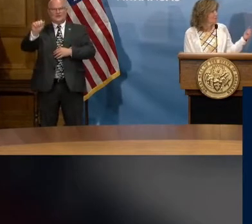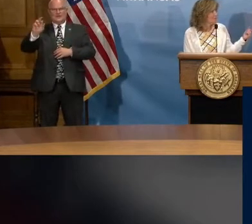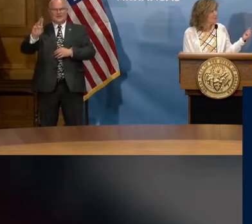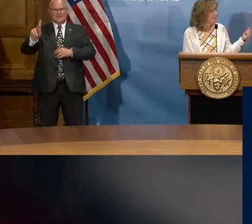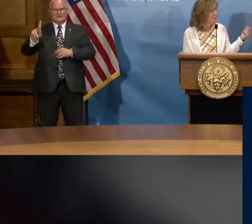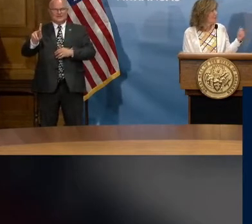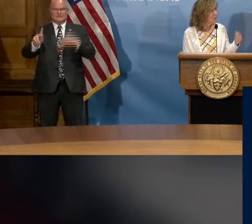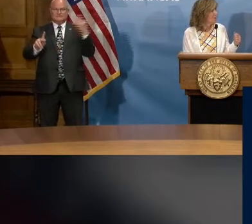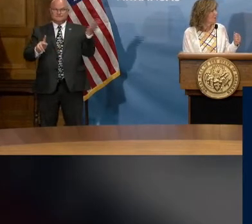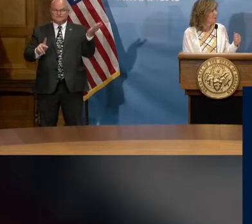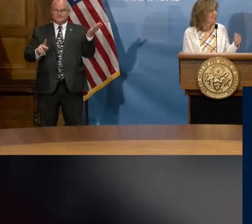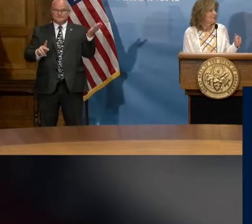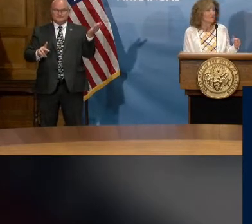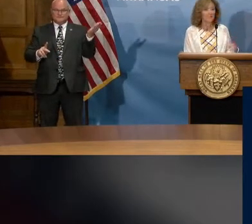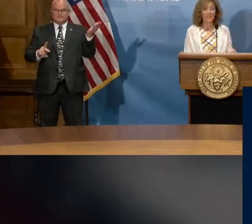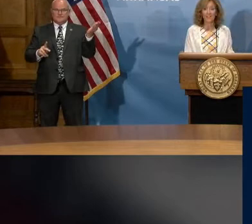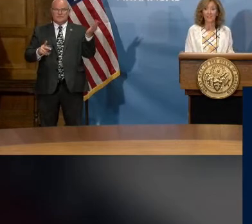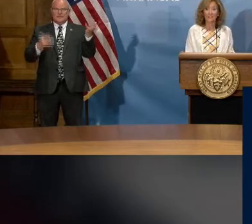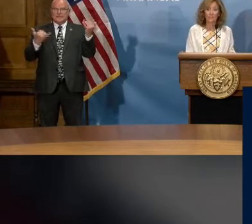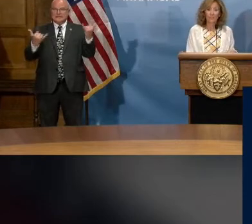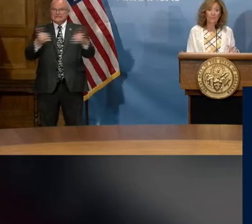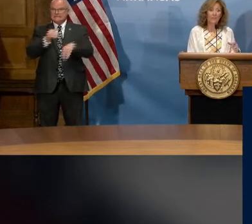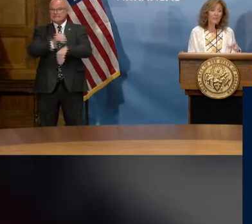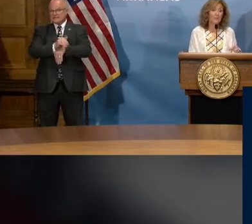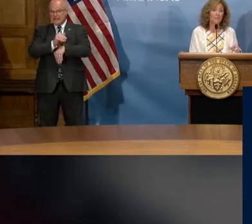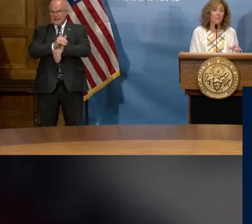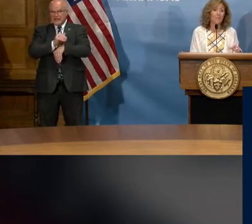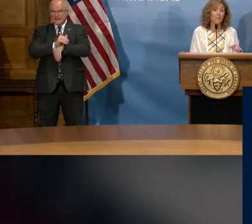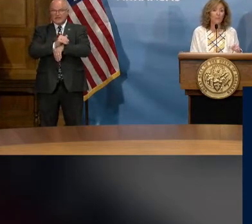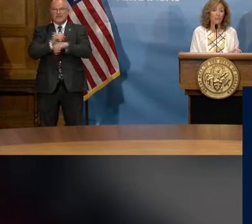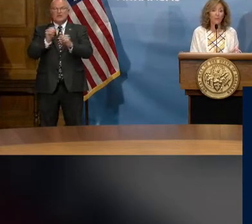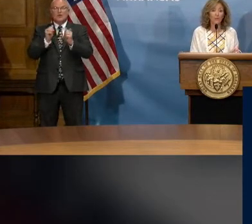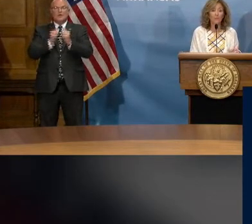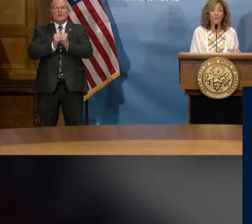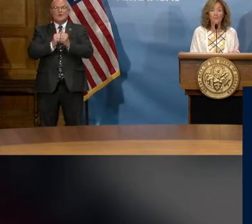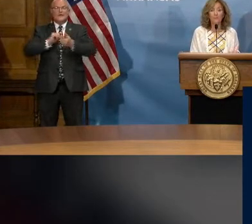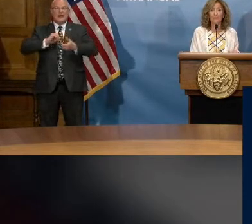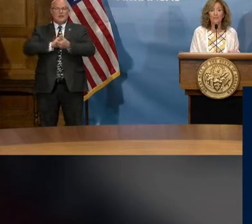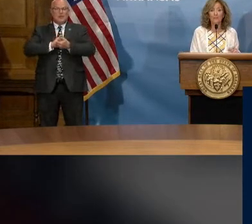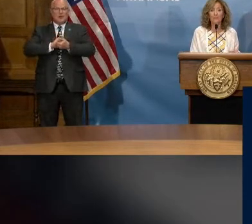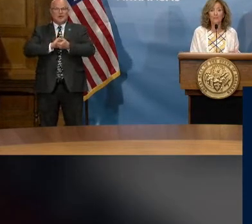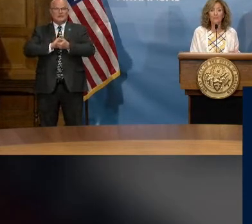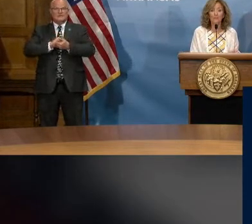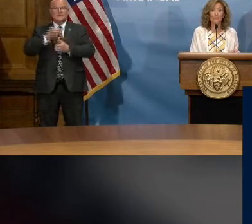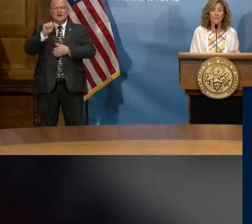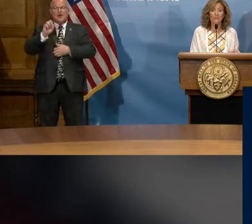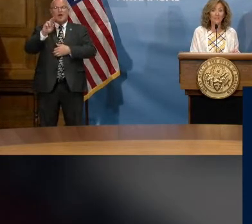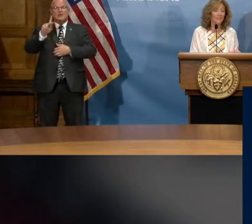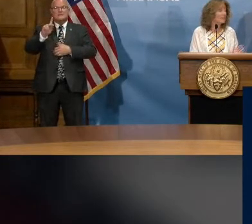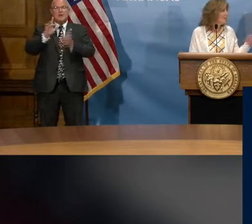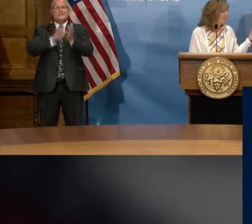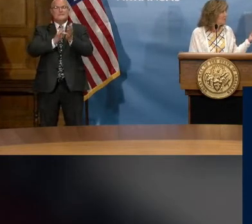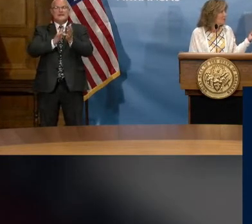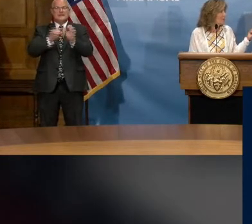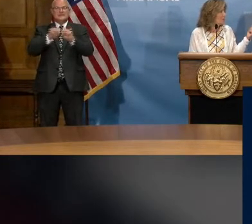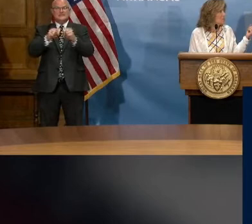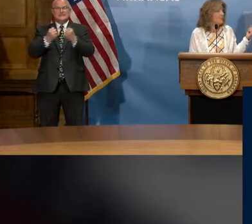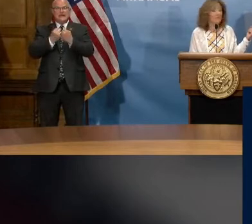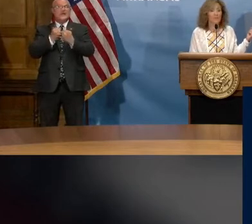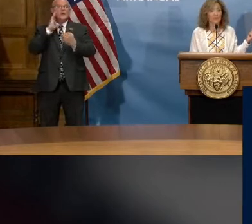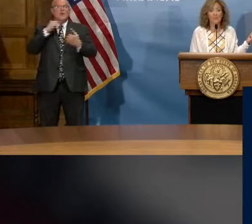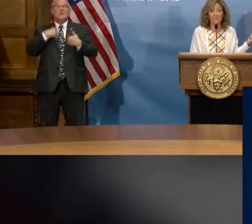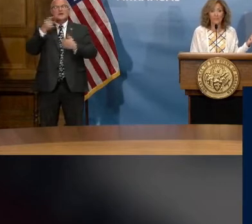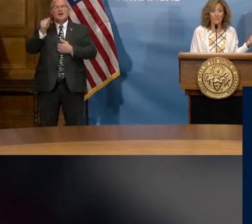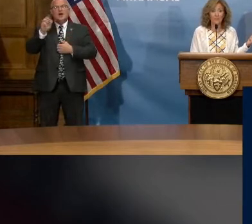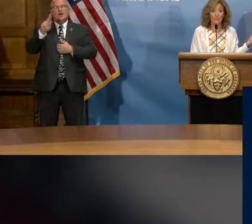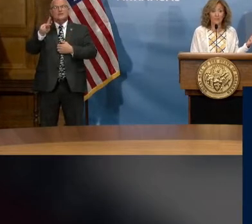you can see with this tonight with our partner, the Arkansas Medical Society, they will be at